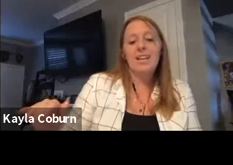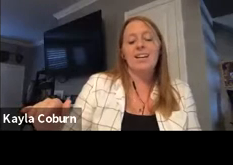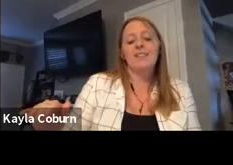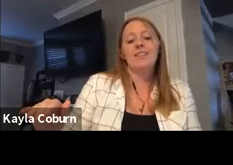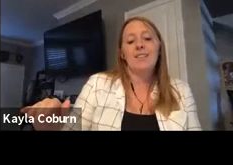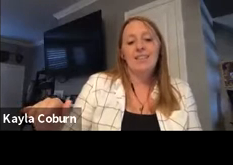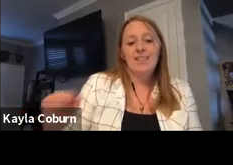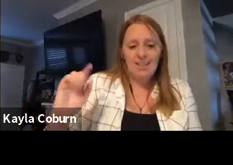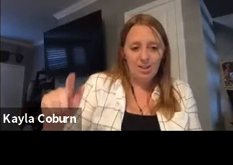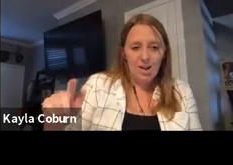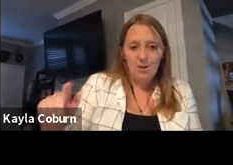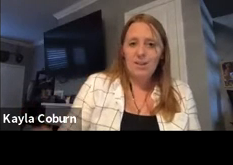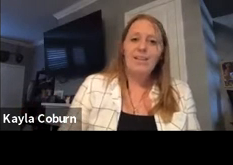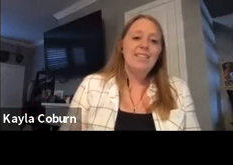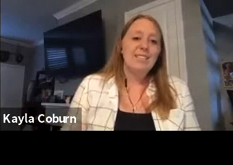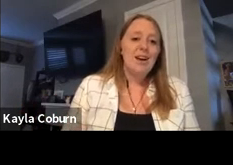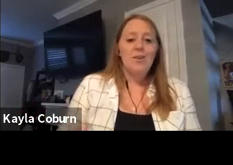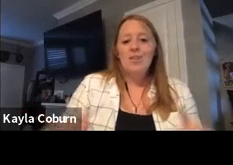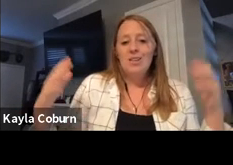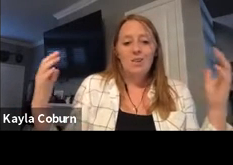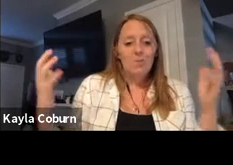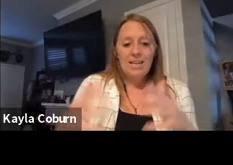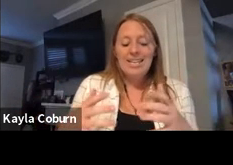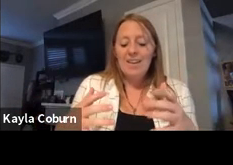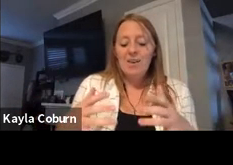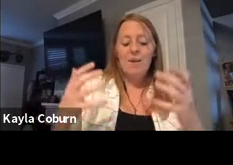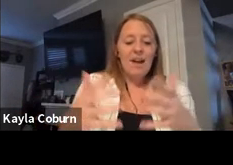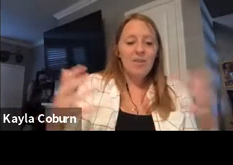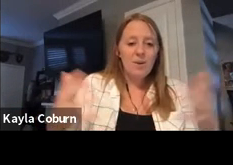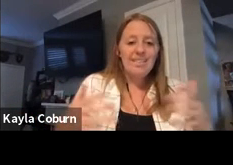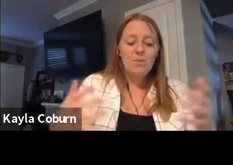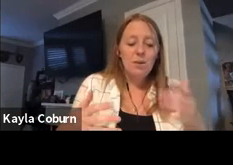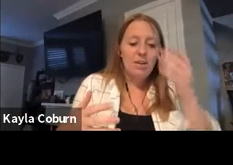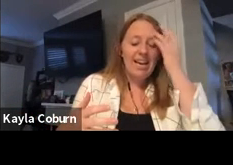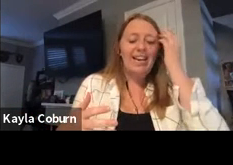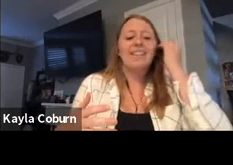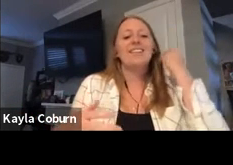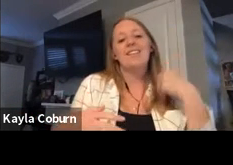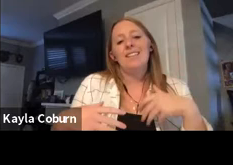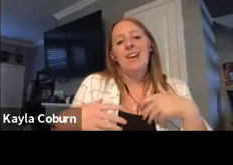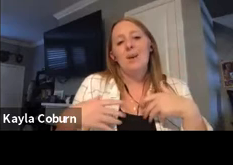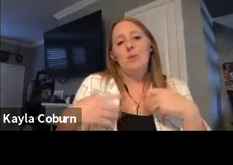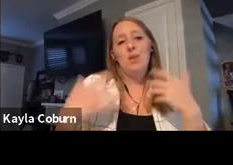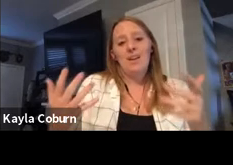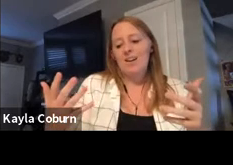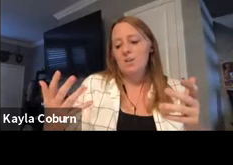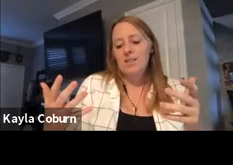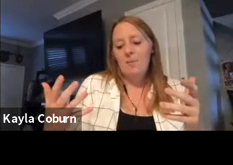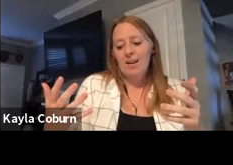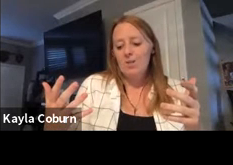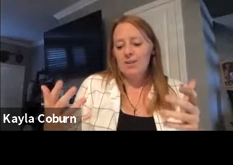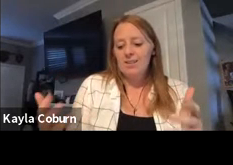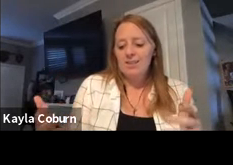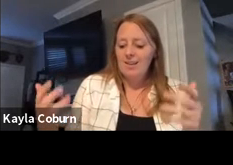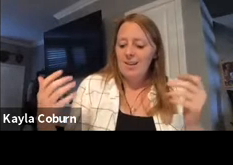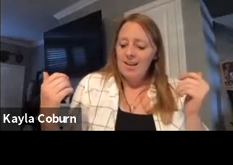of the stairs, he'll go. So we need to give him every way to communicate so then he can express it